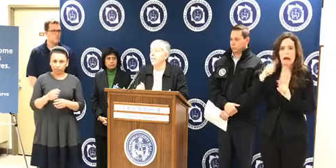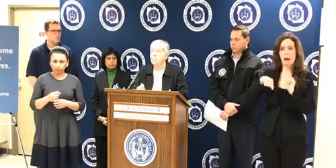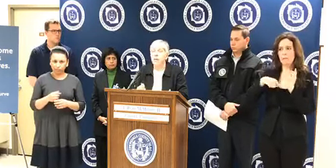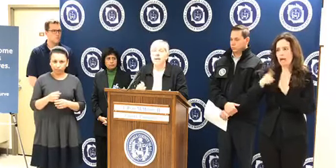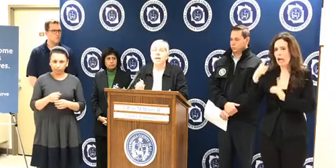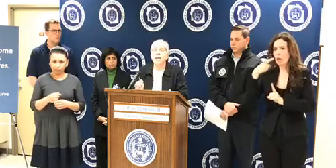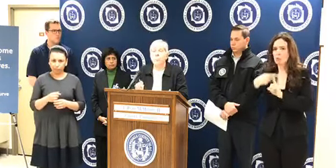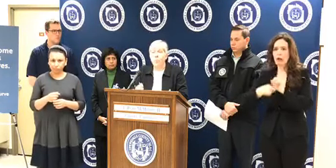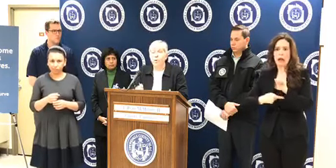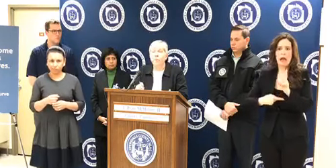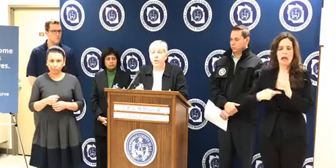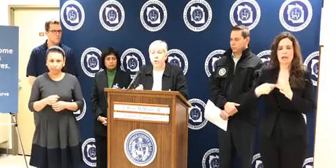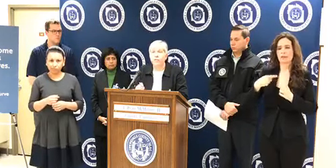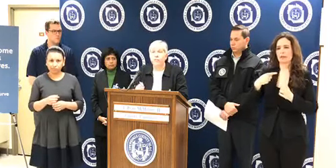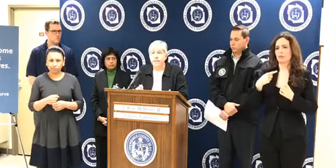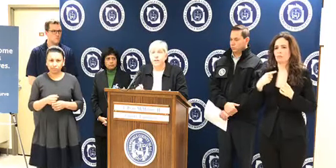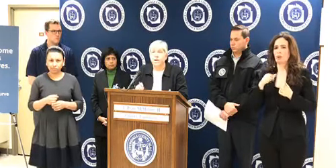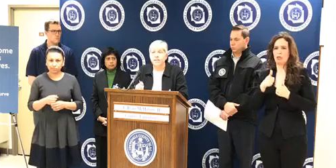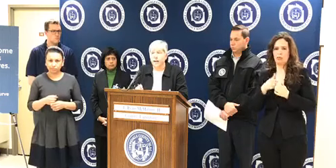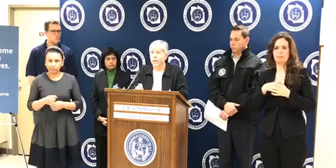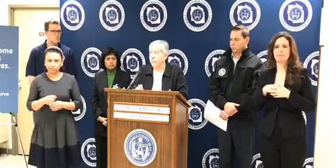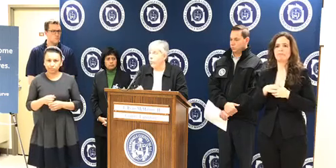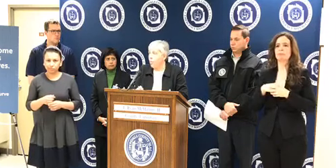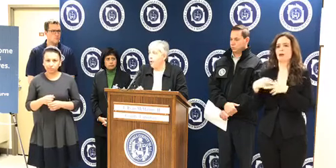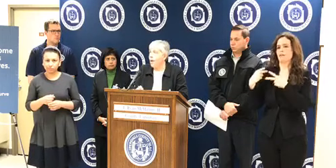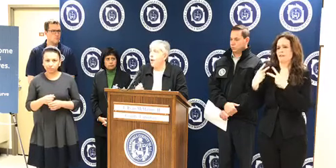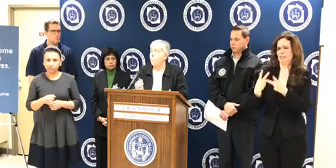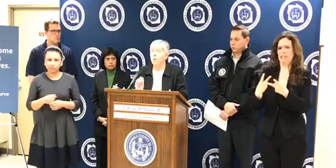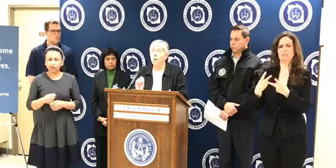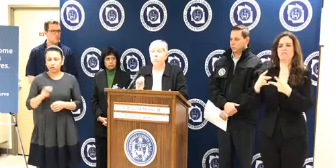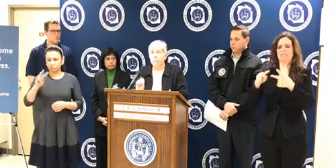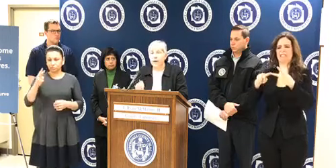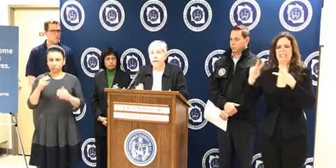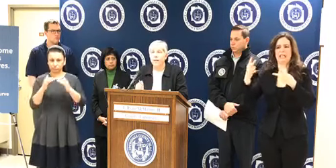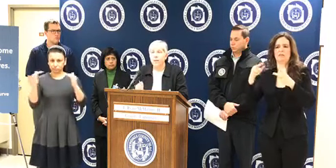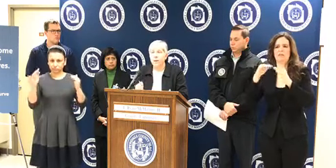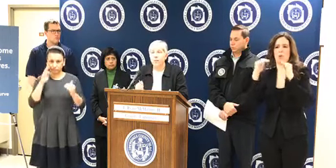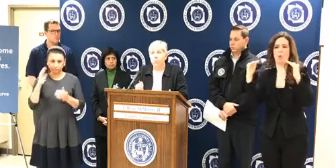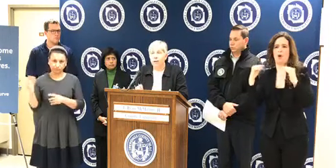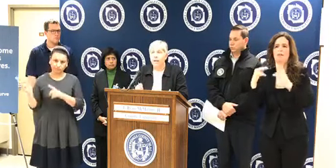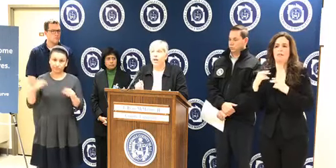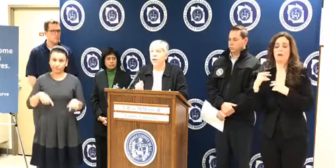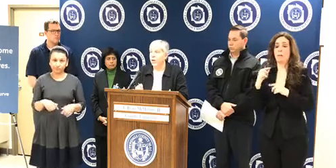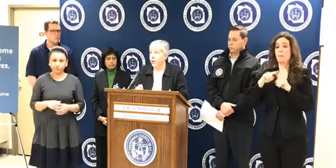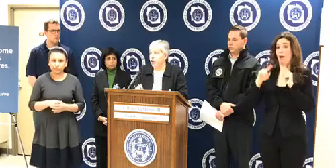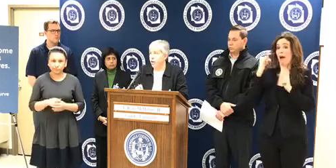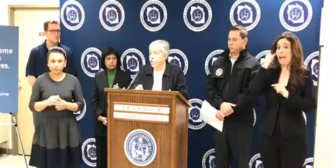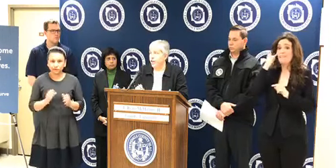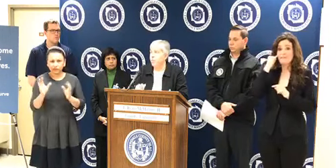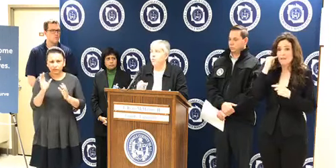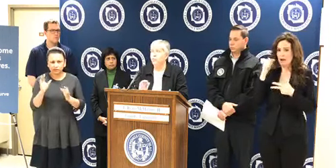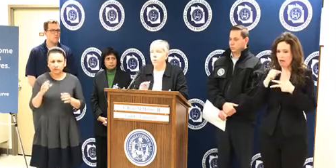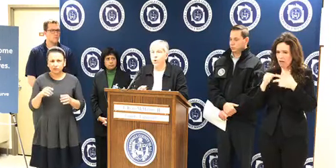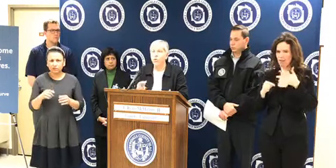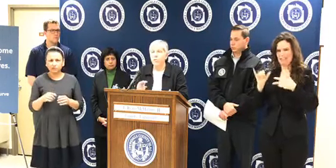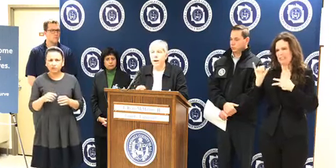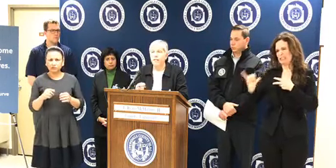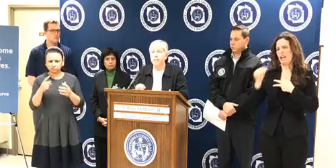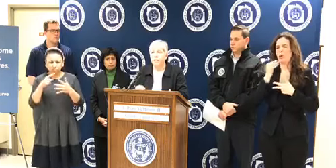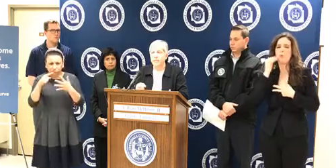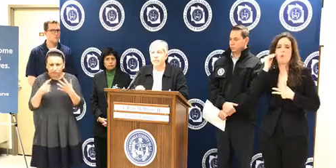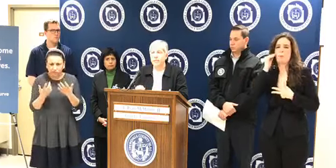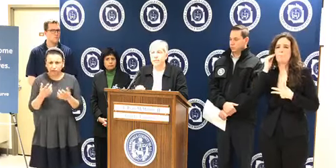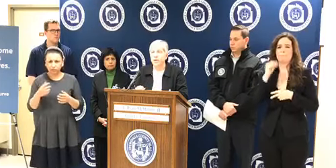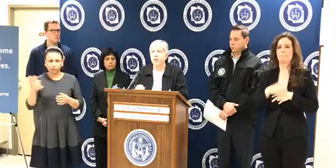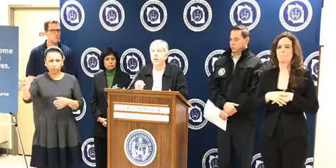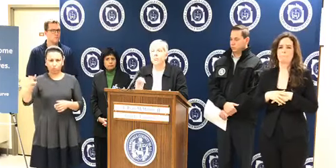it would be important for you to visit our second floor. But we really really are encouraging. Before you travel